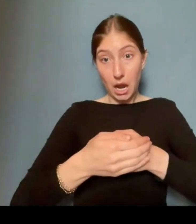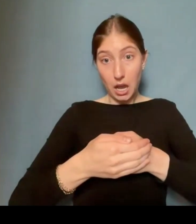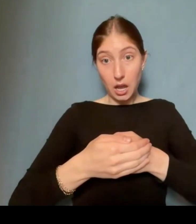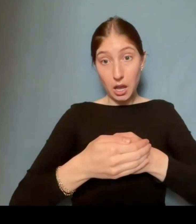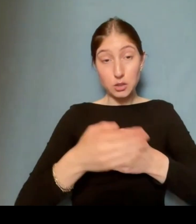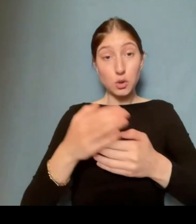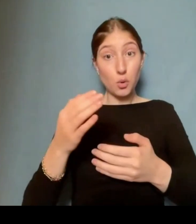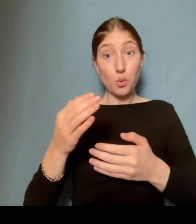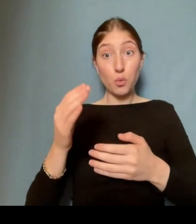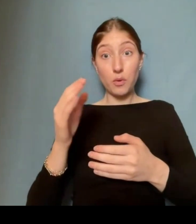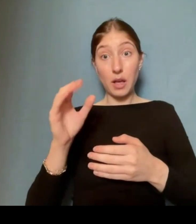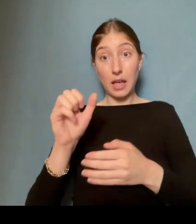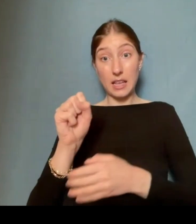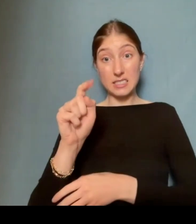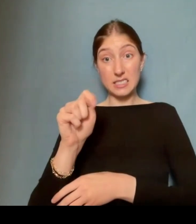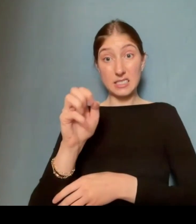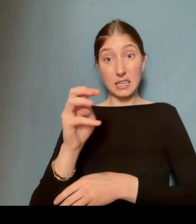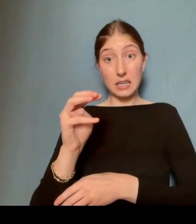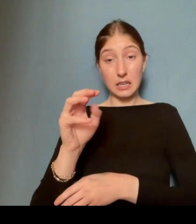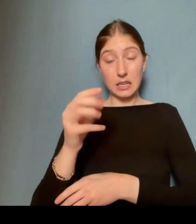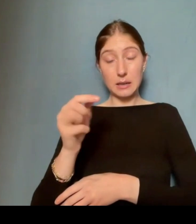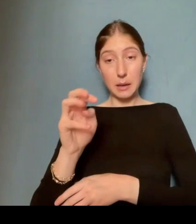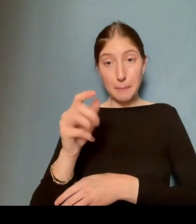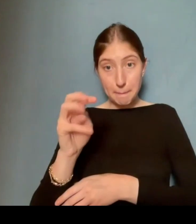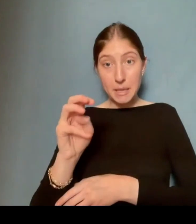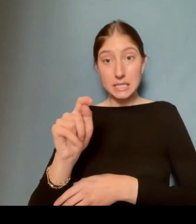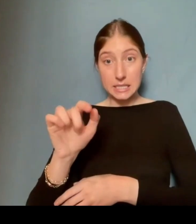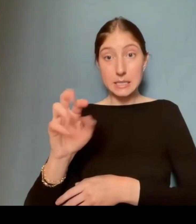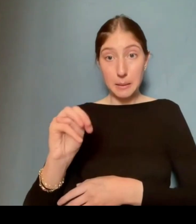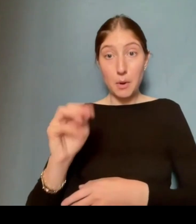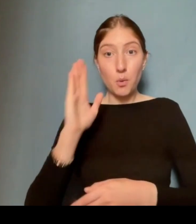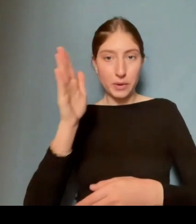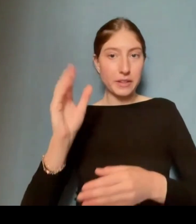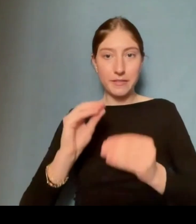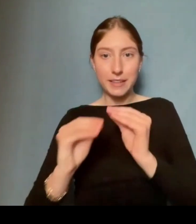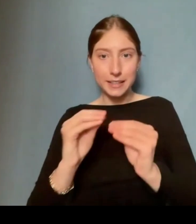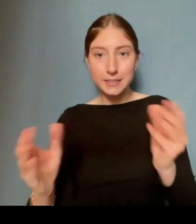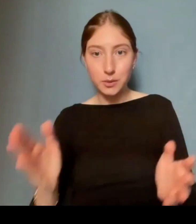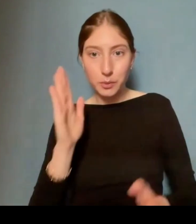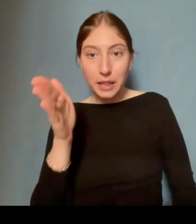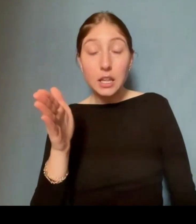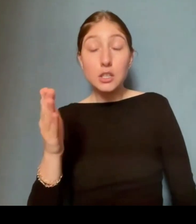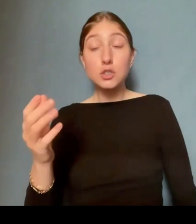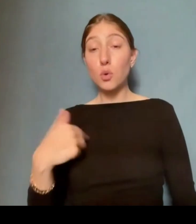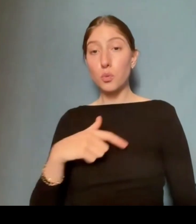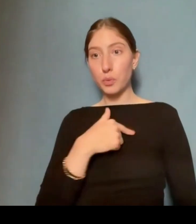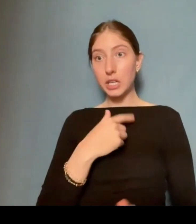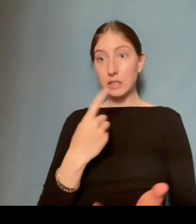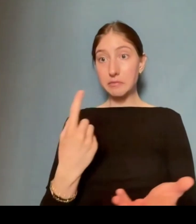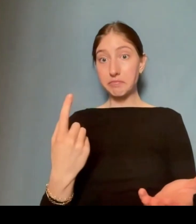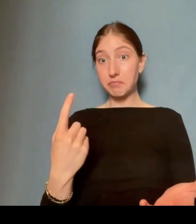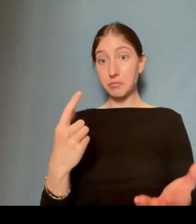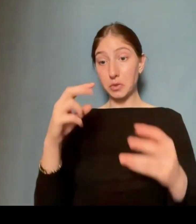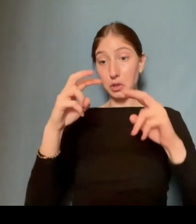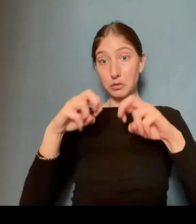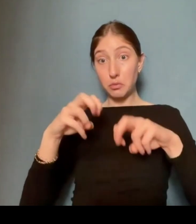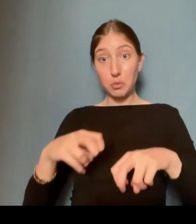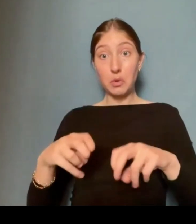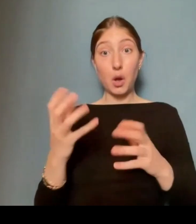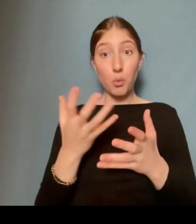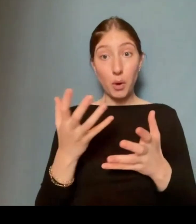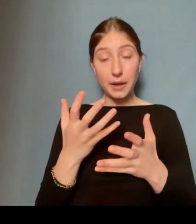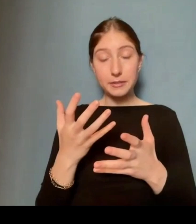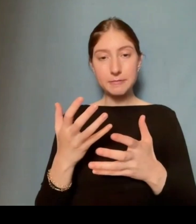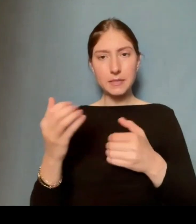about in cataract surgery is how much astigmatism do we expect to be left over after surgery. Right. And that's in